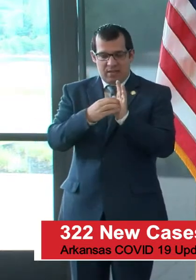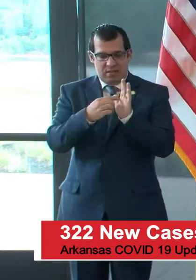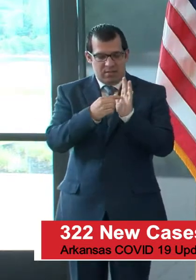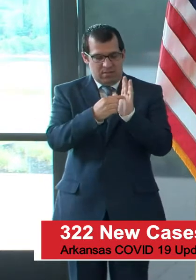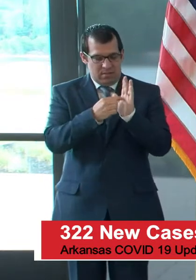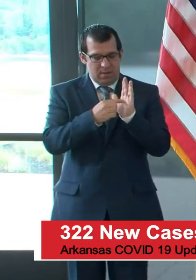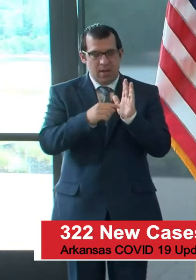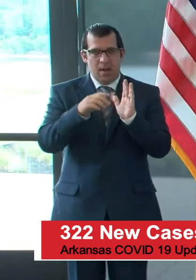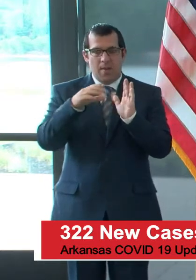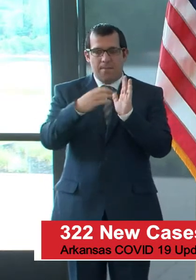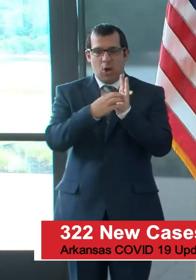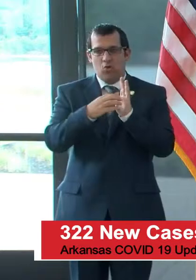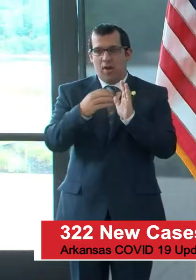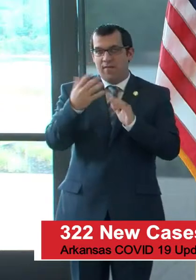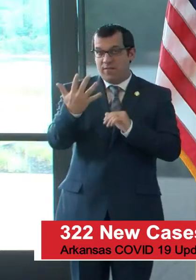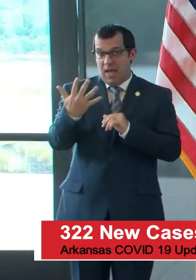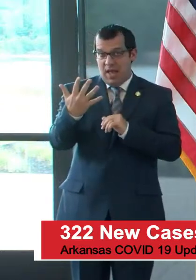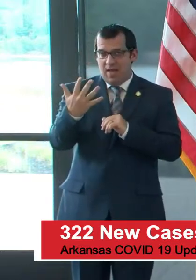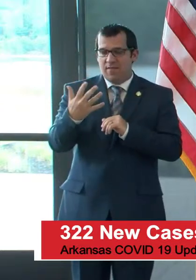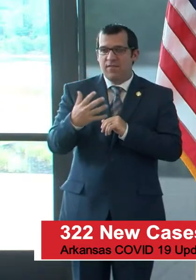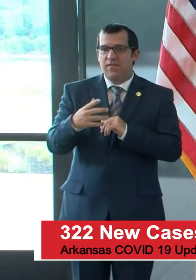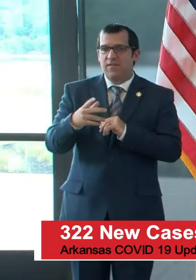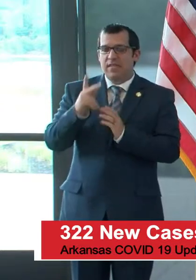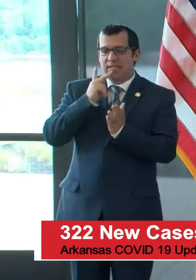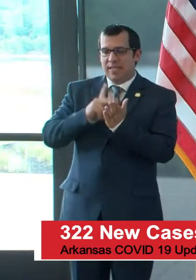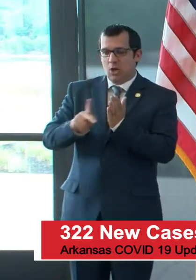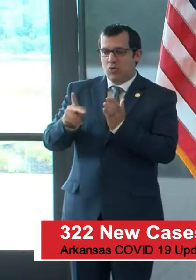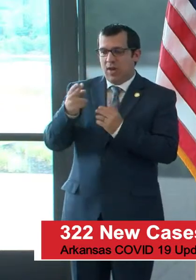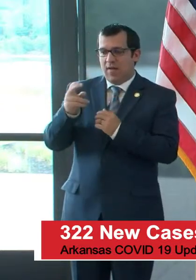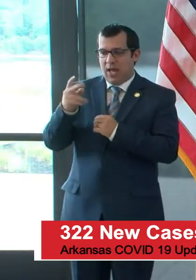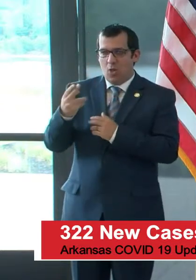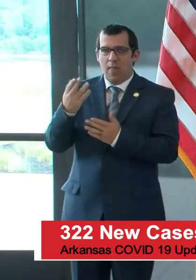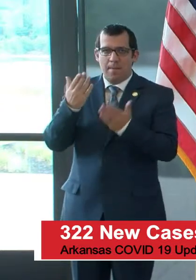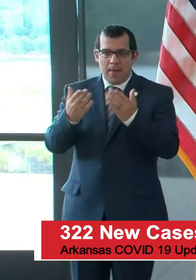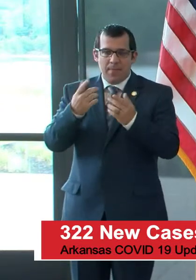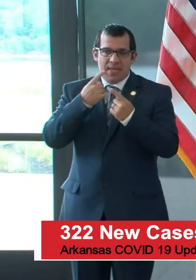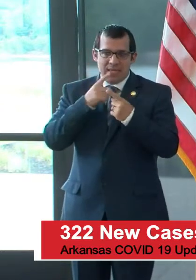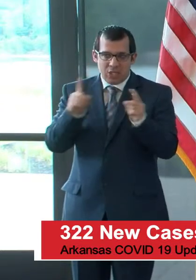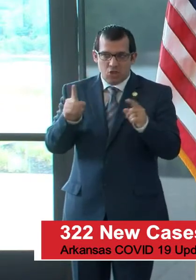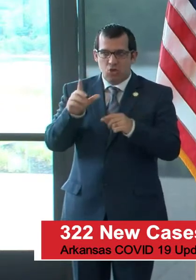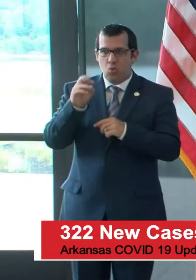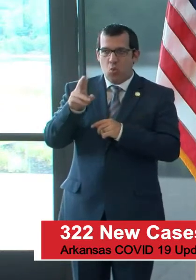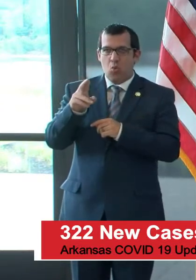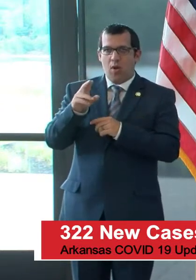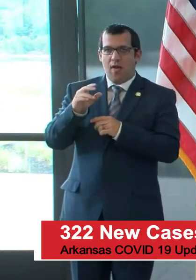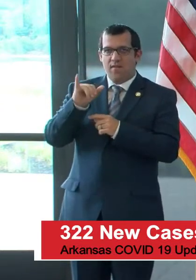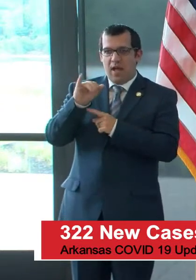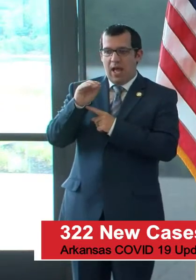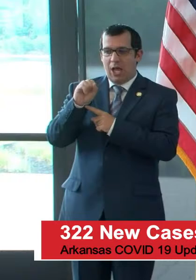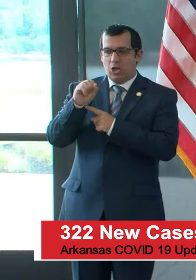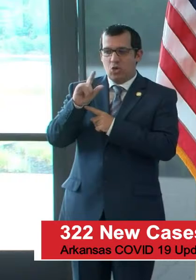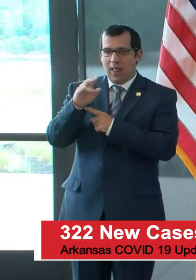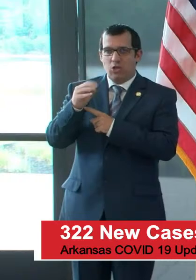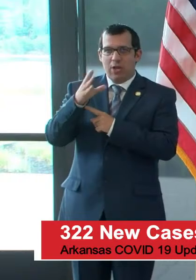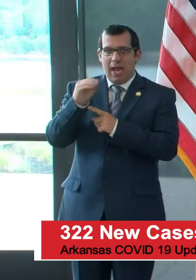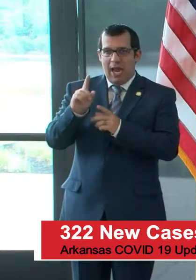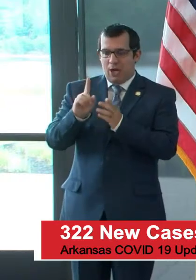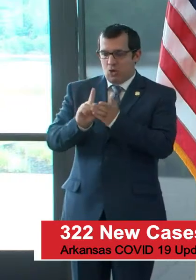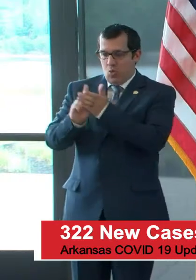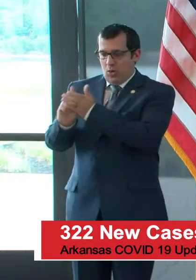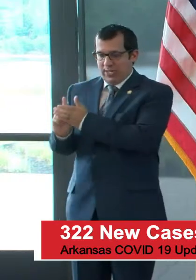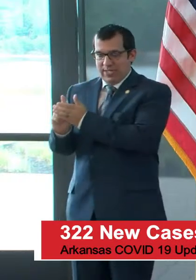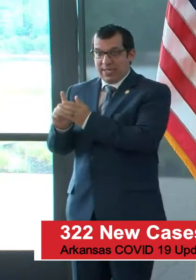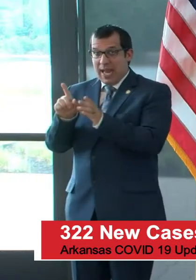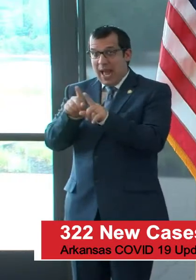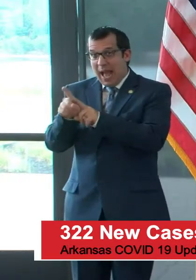in paragraph 5, the Secretary of Health may issue orders of isolation and quarantine as necessary and